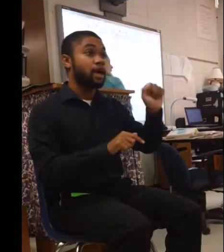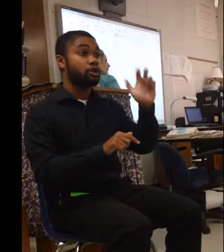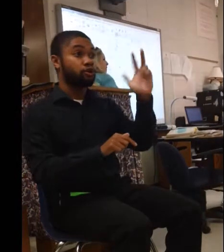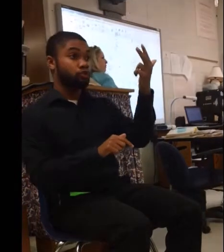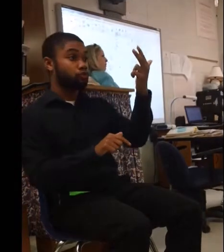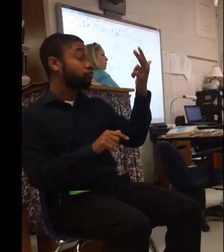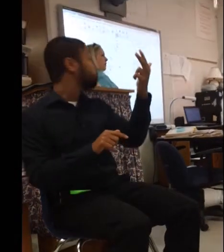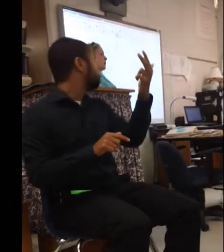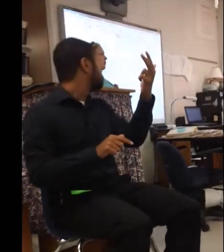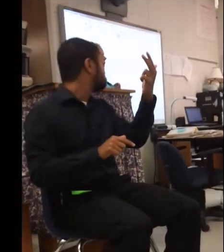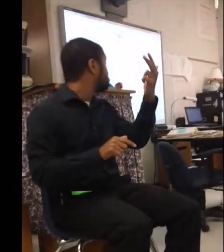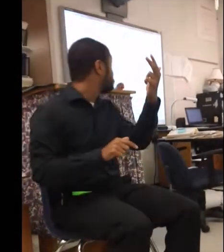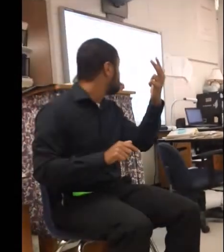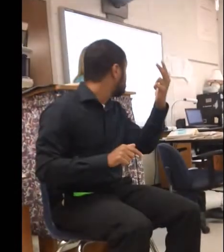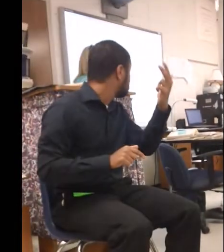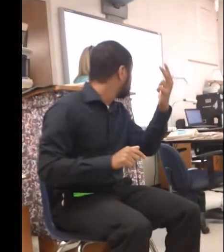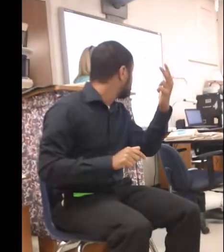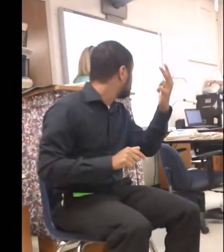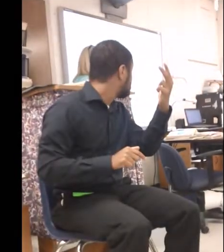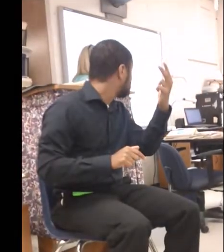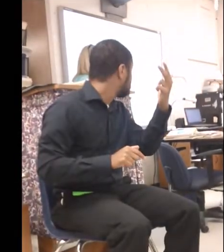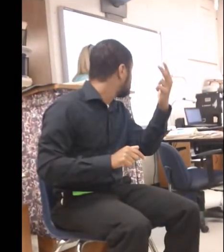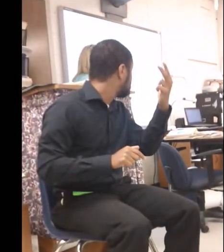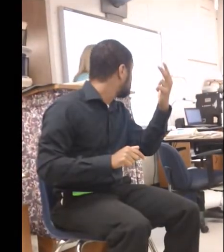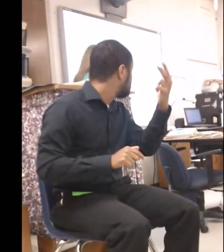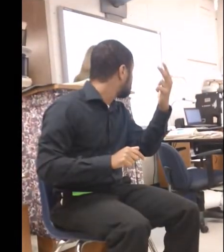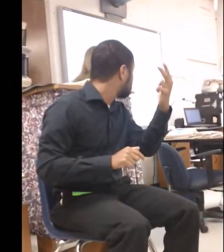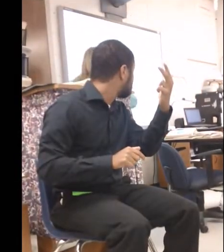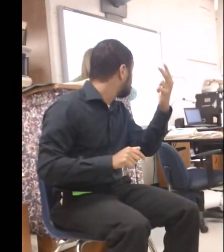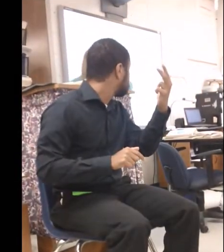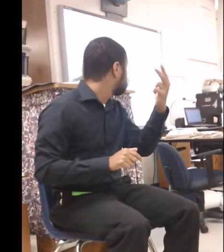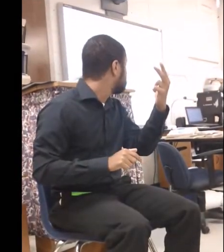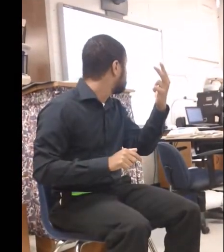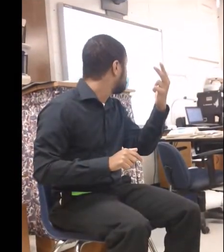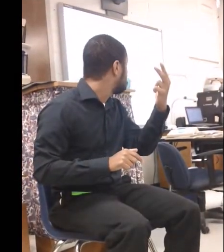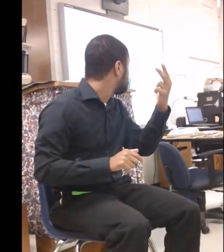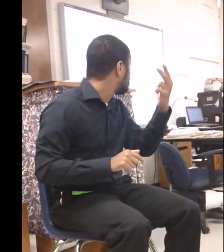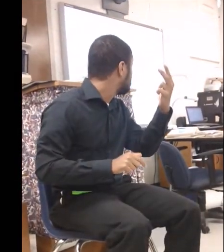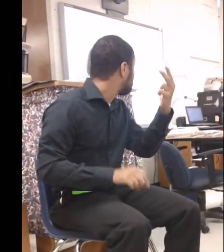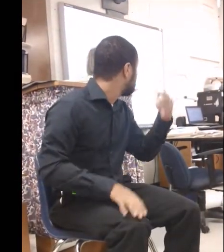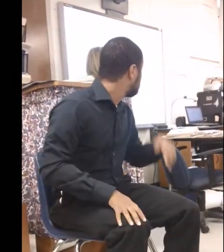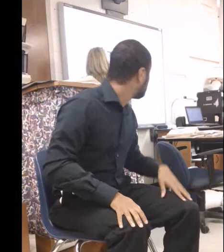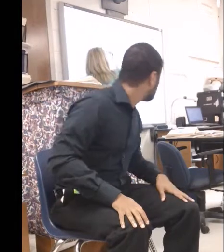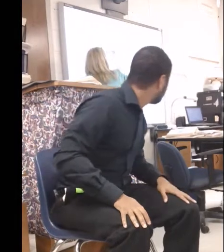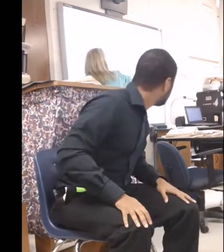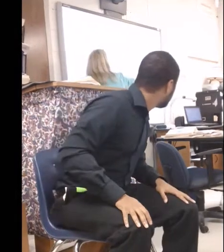squared there. That's going to leave us with what? A. A.